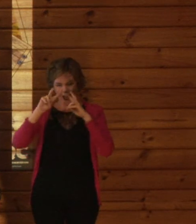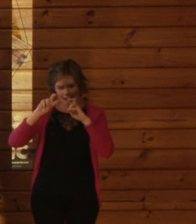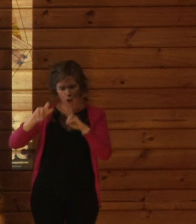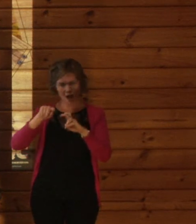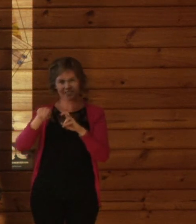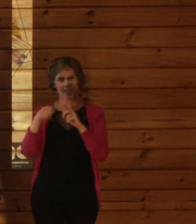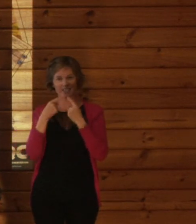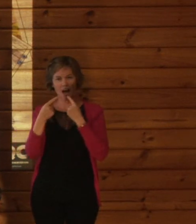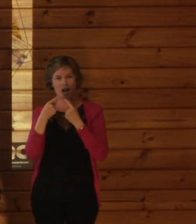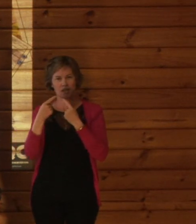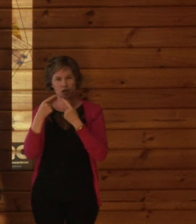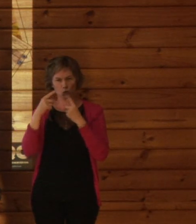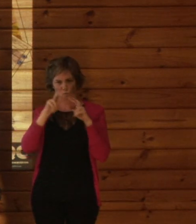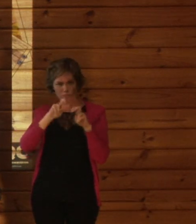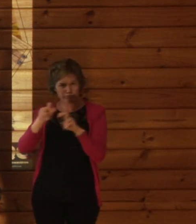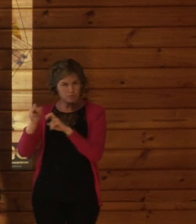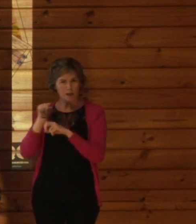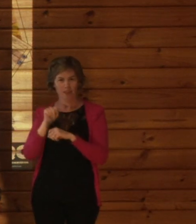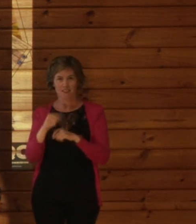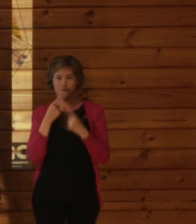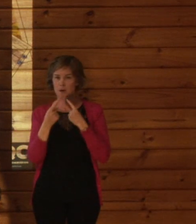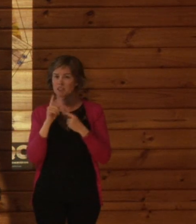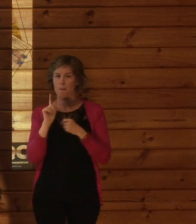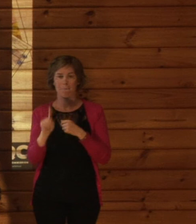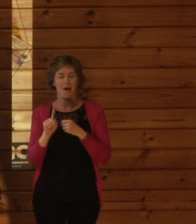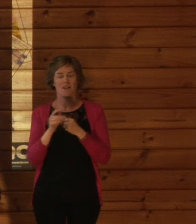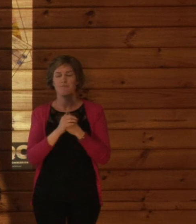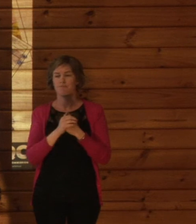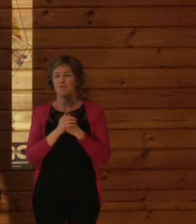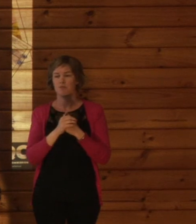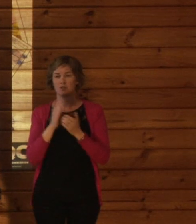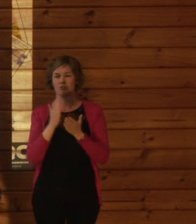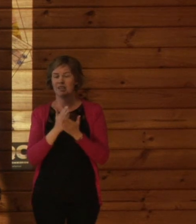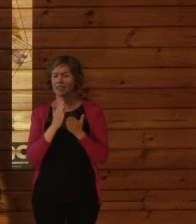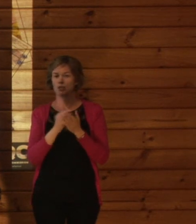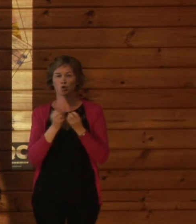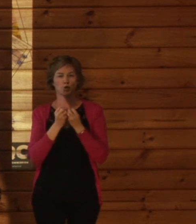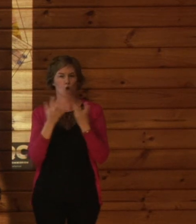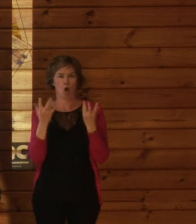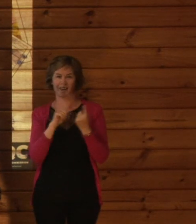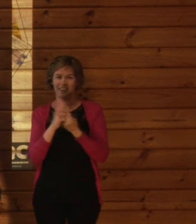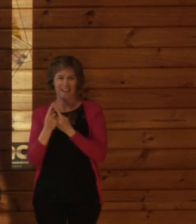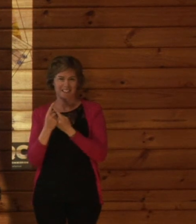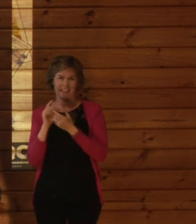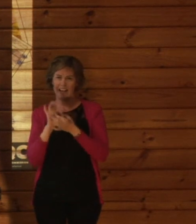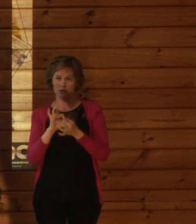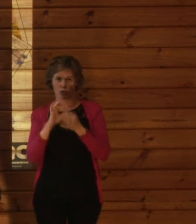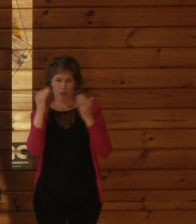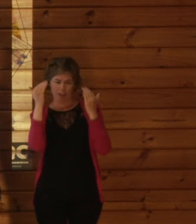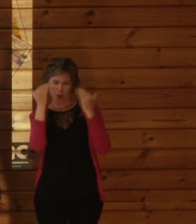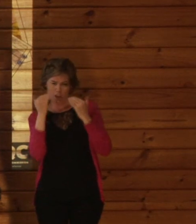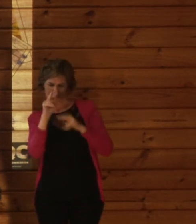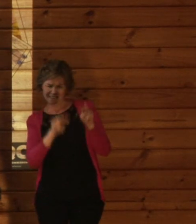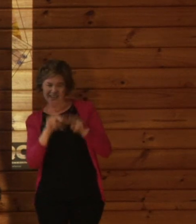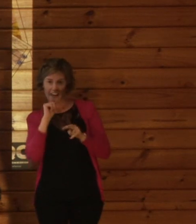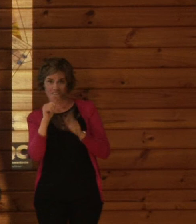that there's just so many things that come into a judgment about whether ILV has occurred. You can't make a magic computer that